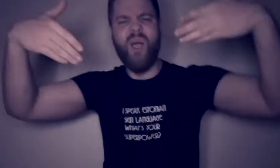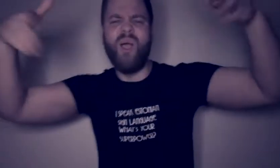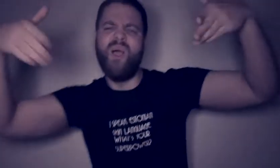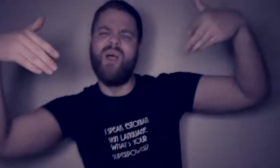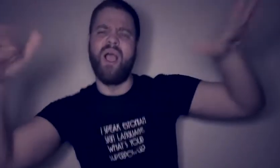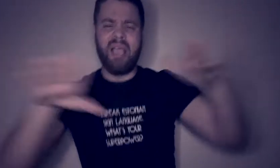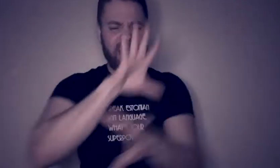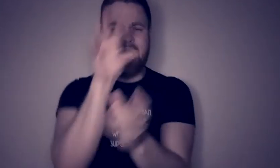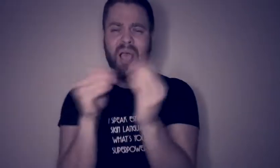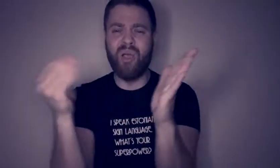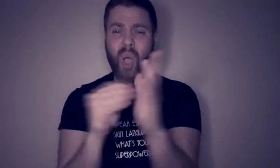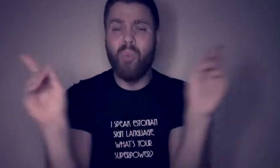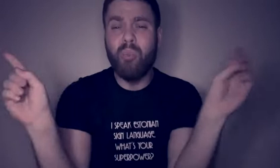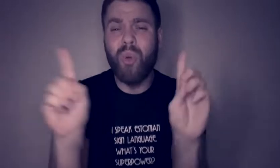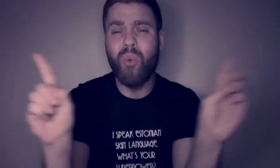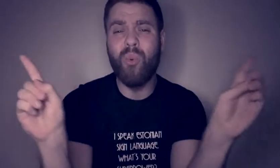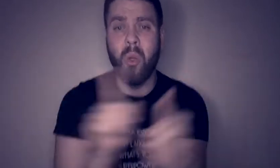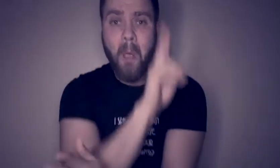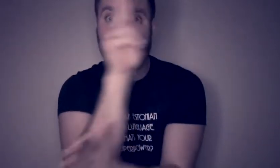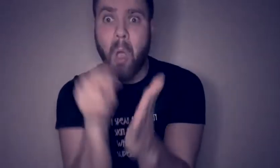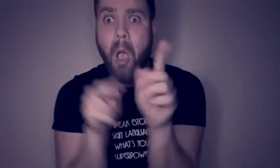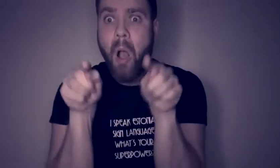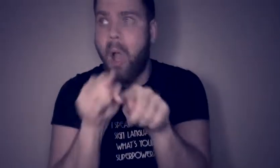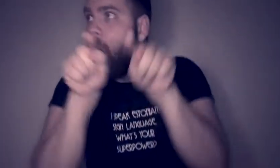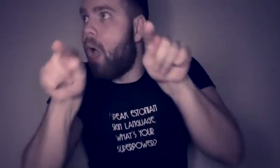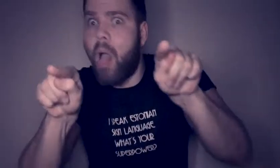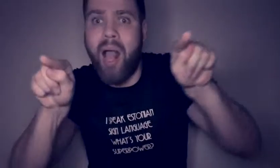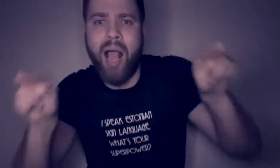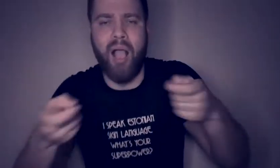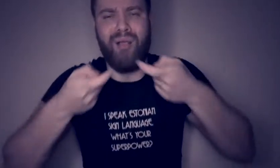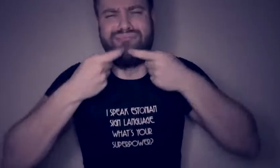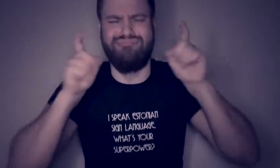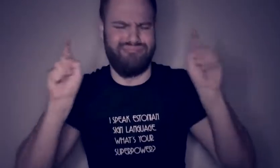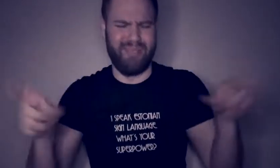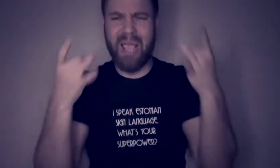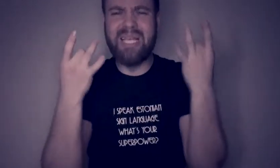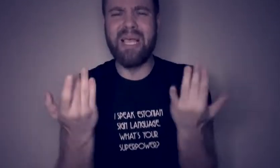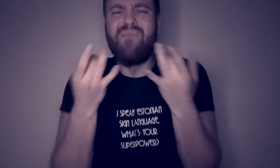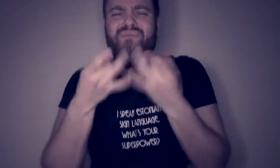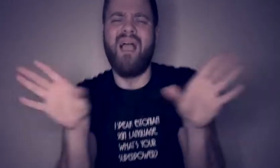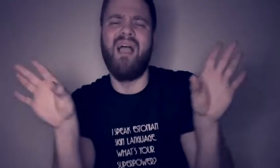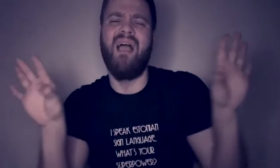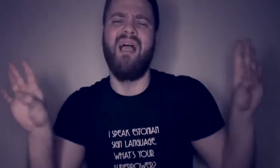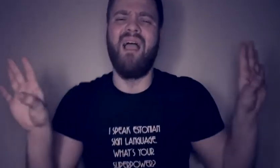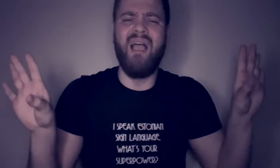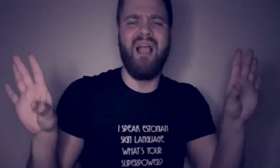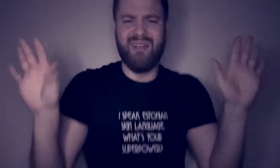let this thing called love get away from you. Feel free right now, go do what you wanna do. Can't